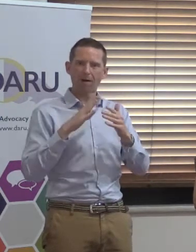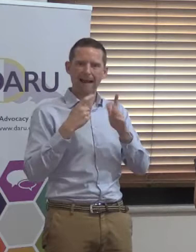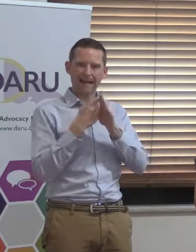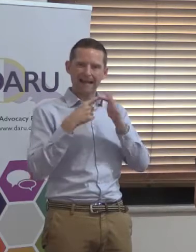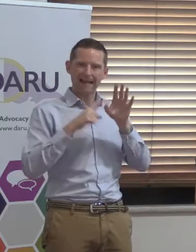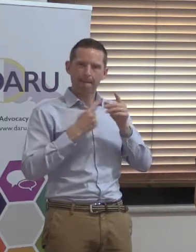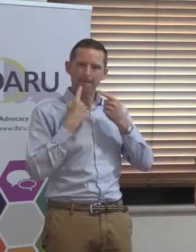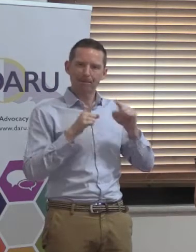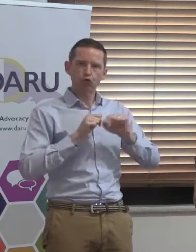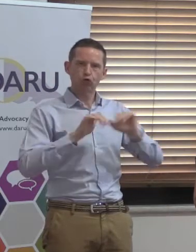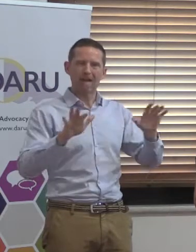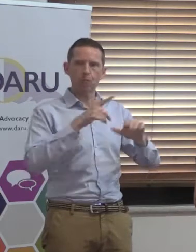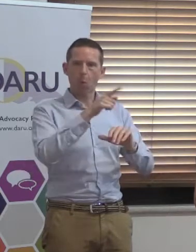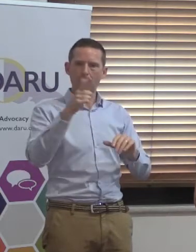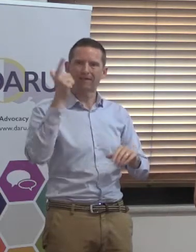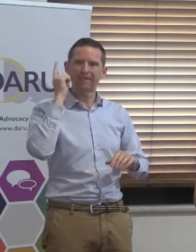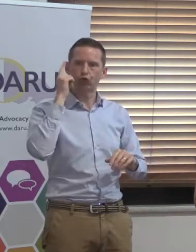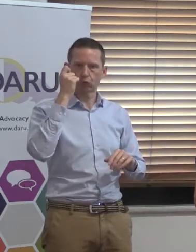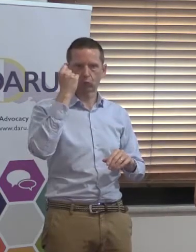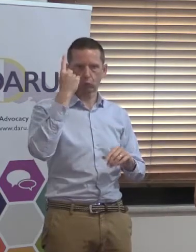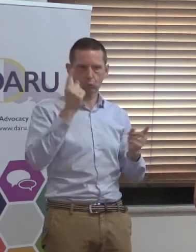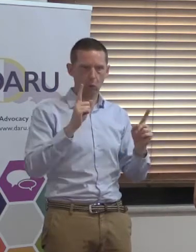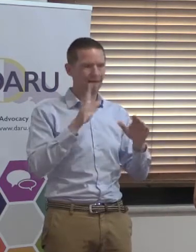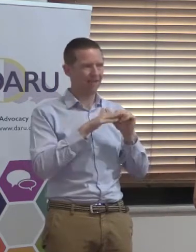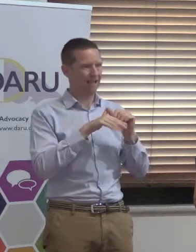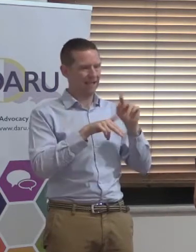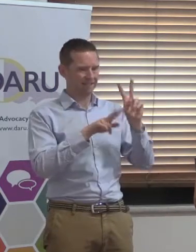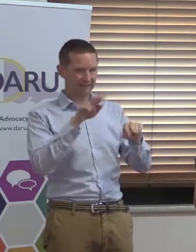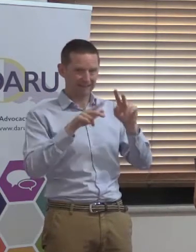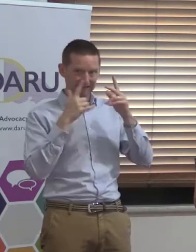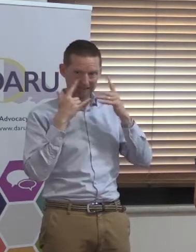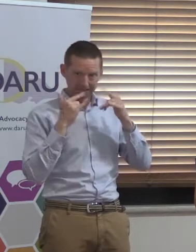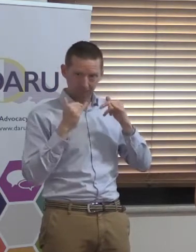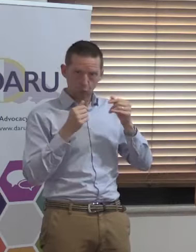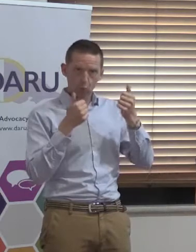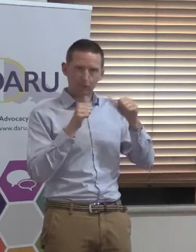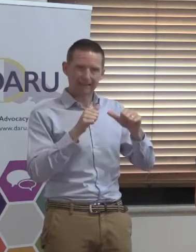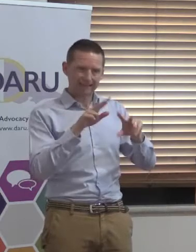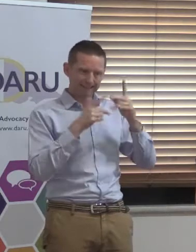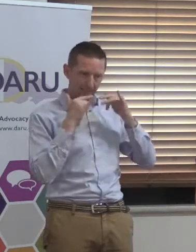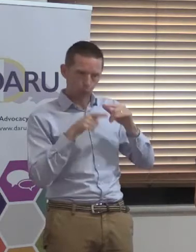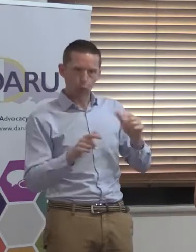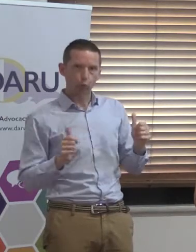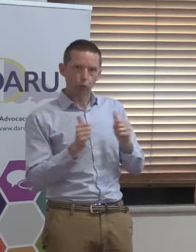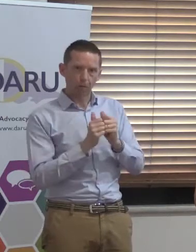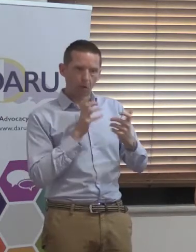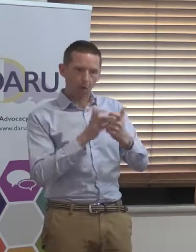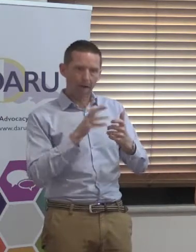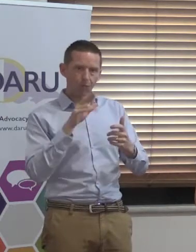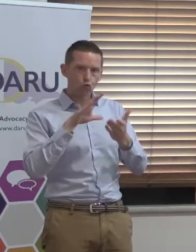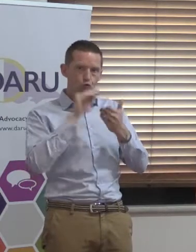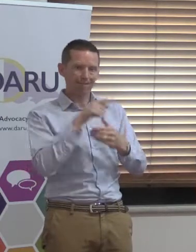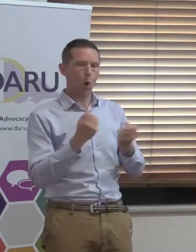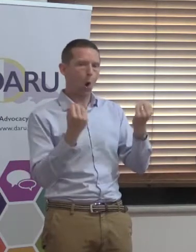teachers, specifically around assessments being done using assessments that are suitable for students with